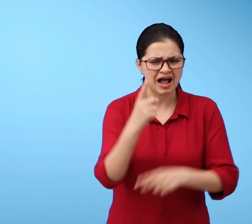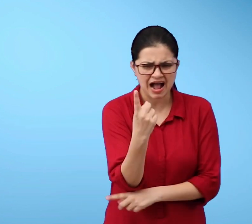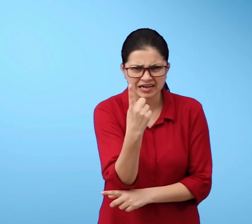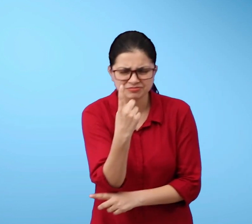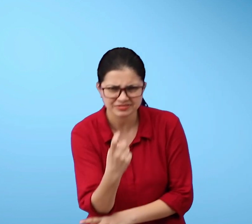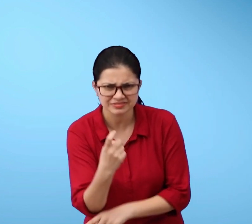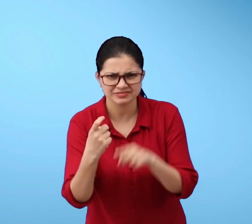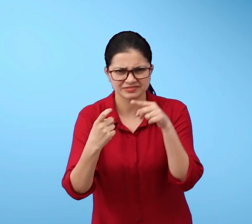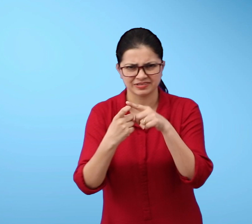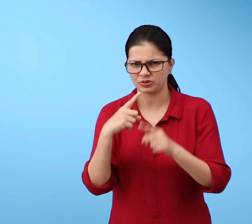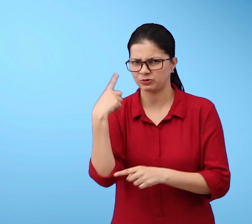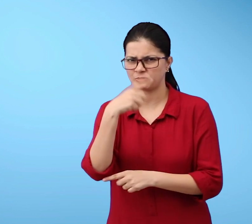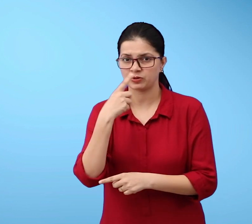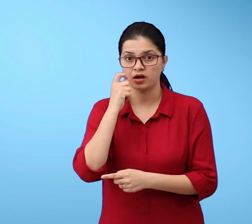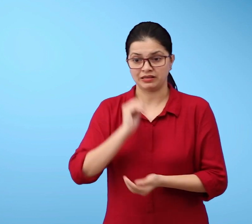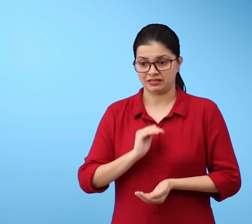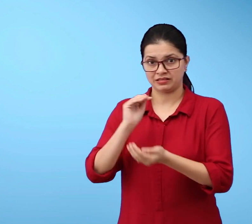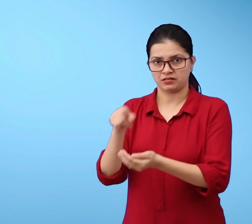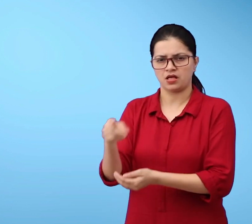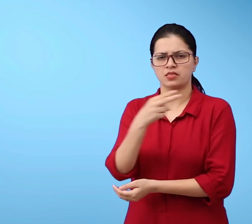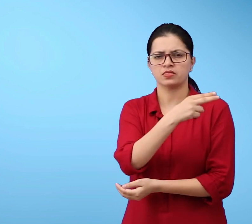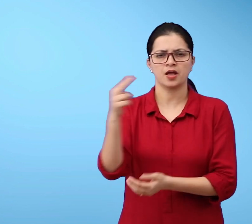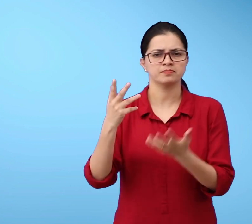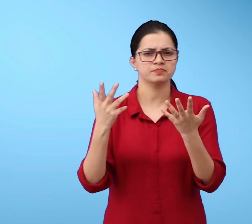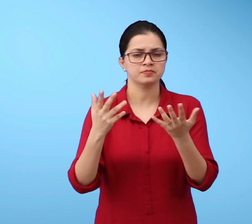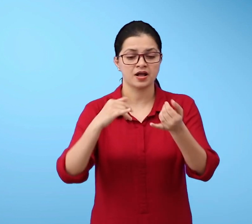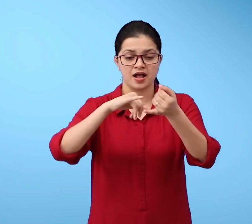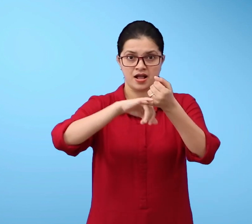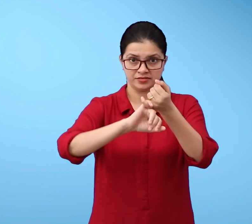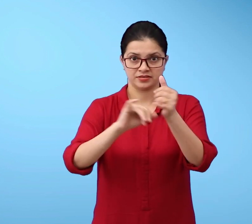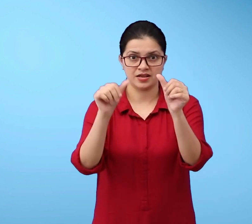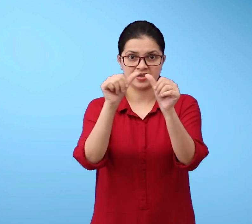One famous exception was Satyakam Jabal,